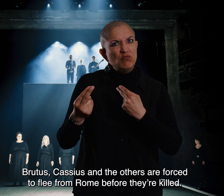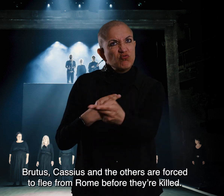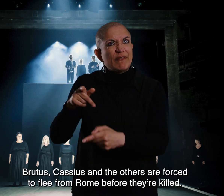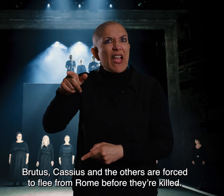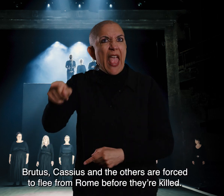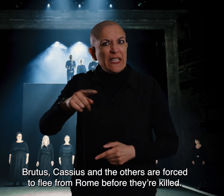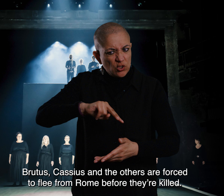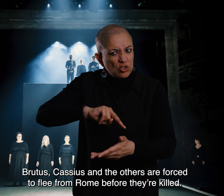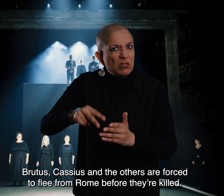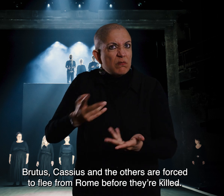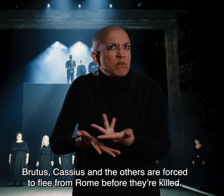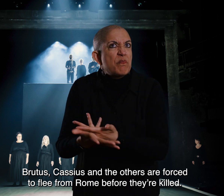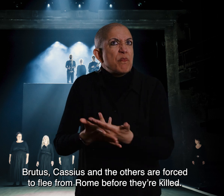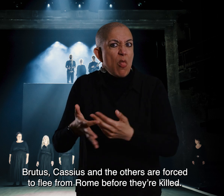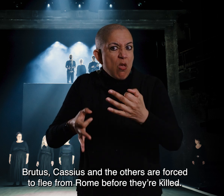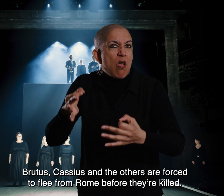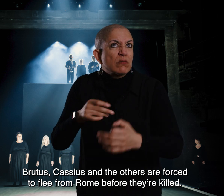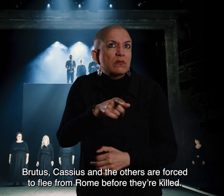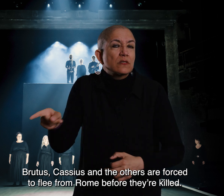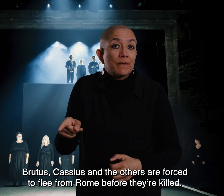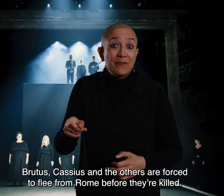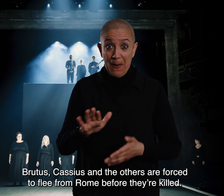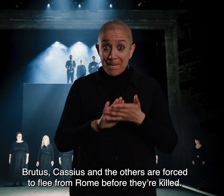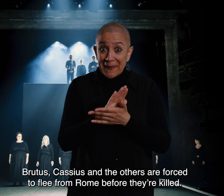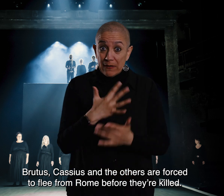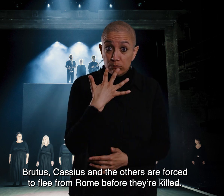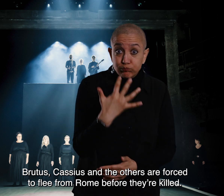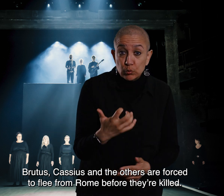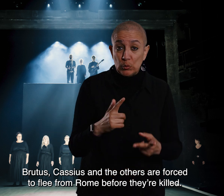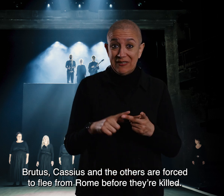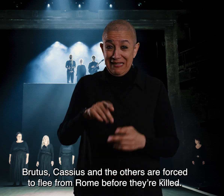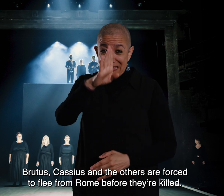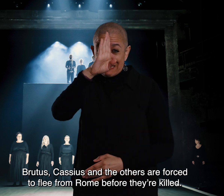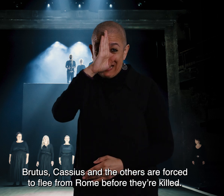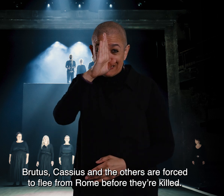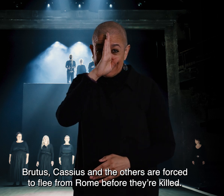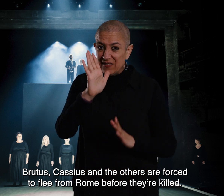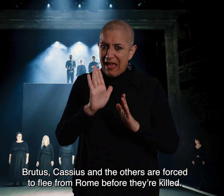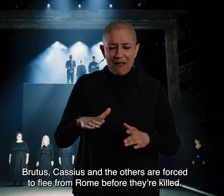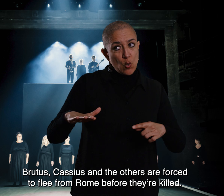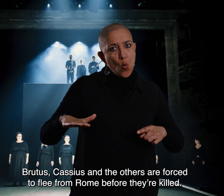Brutus, Cassius, and the others are forced to flee from Rome before they are killed.